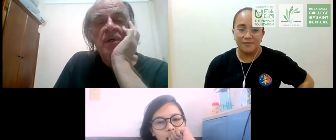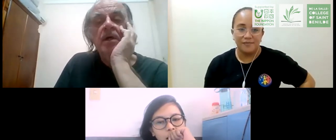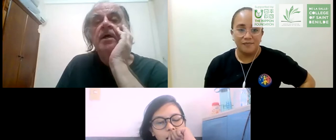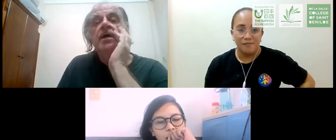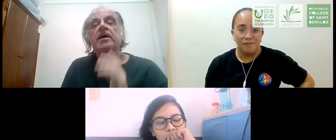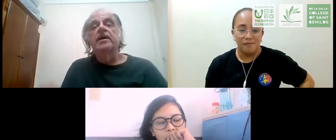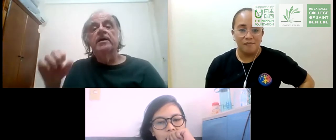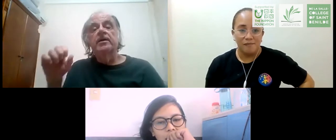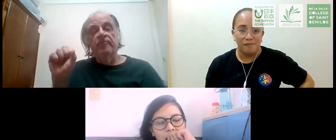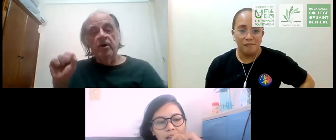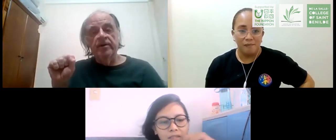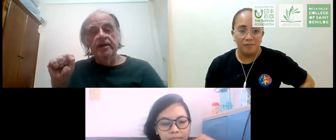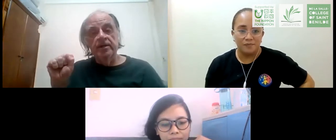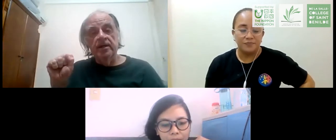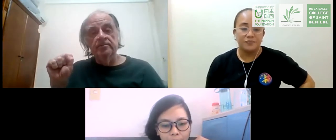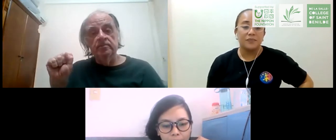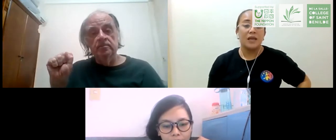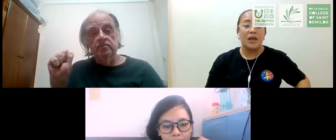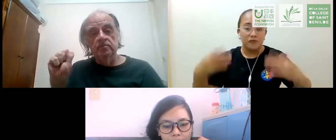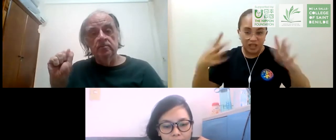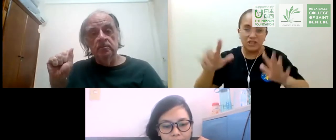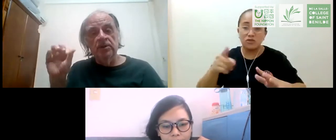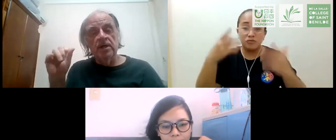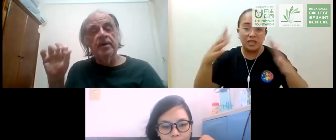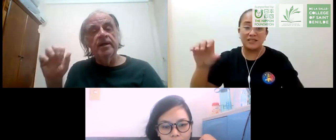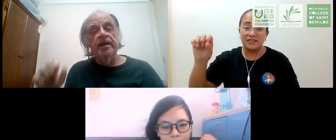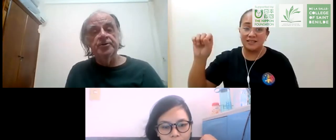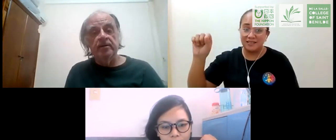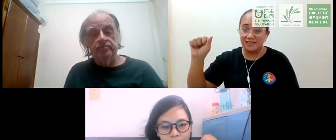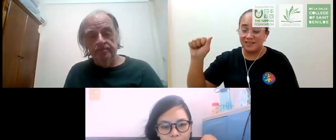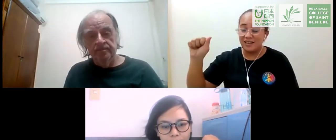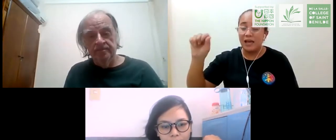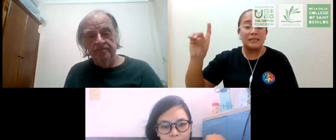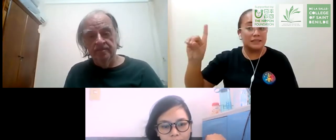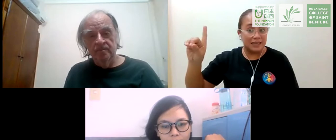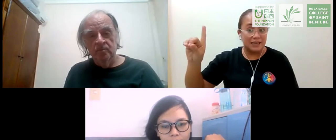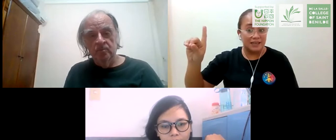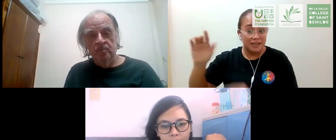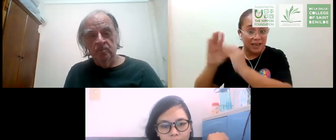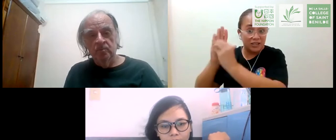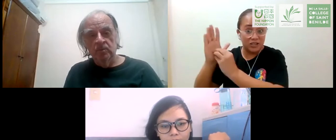So you've already done the dominant hand shape.